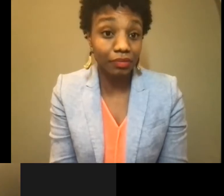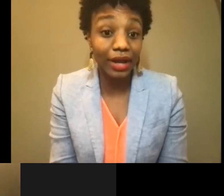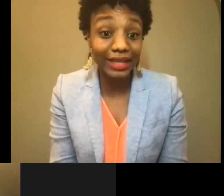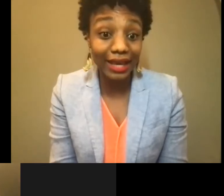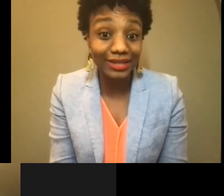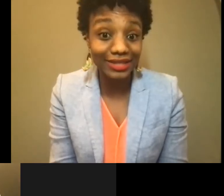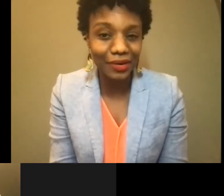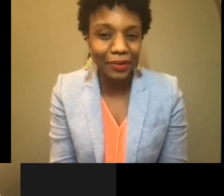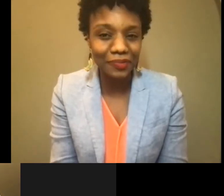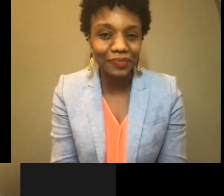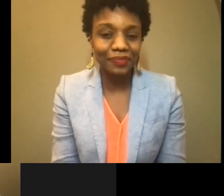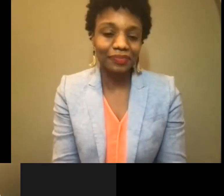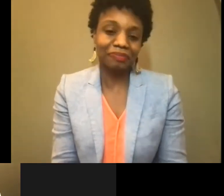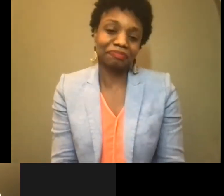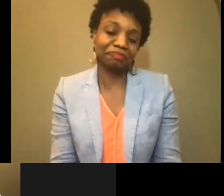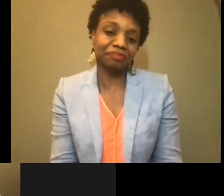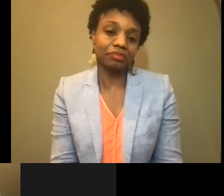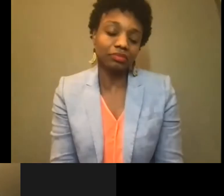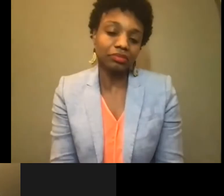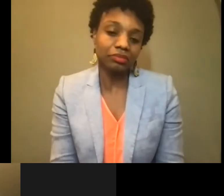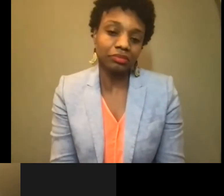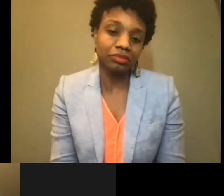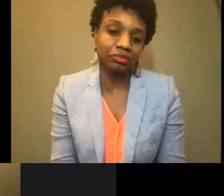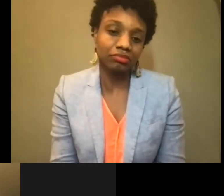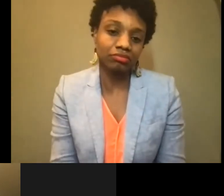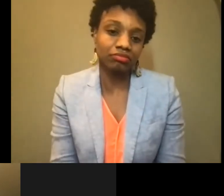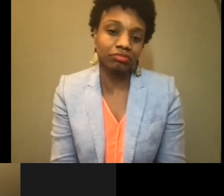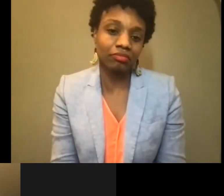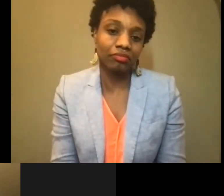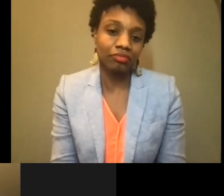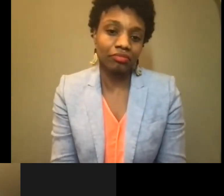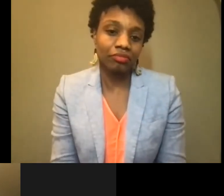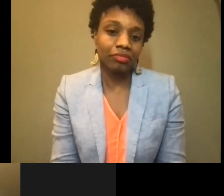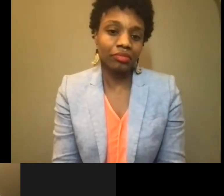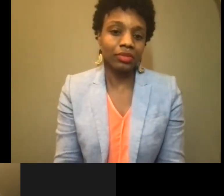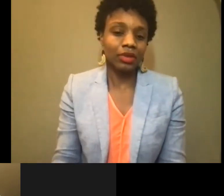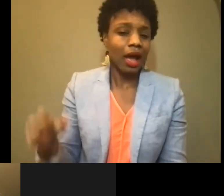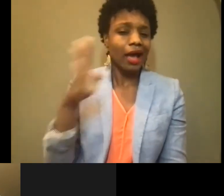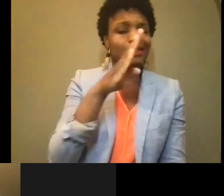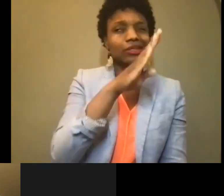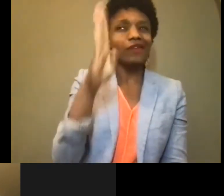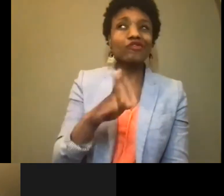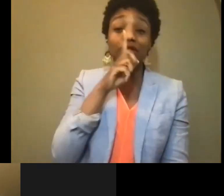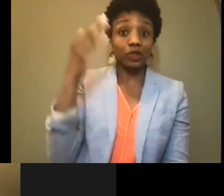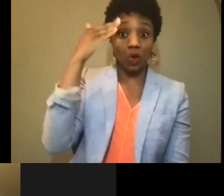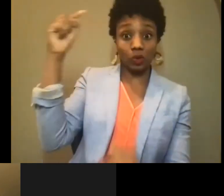Right, yes, go ahead. I never really got the pleasure to know Paul, but I